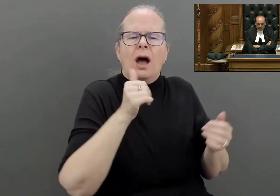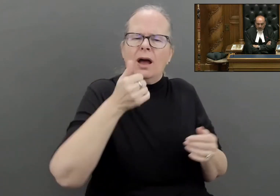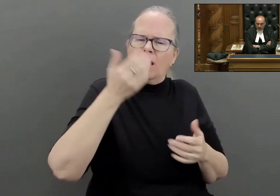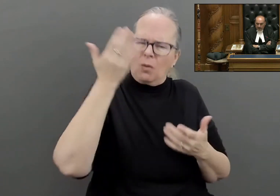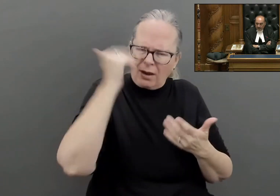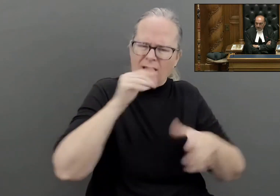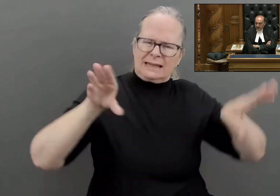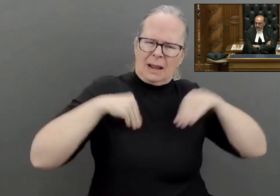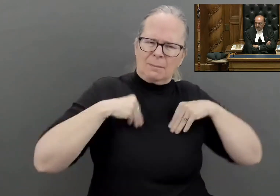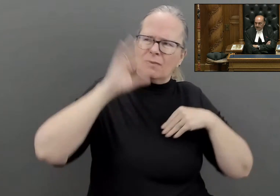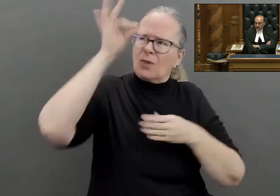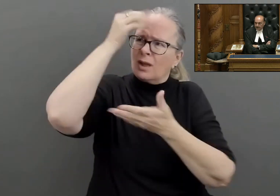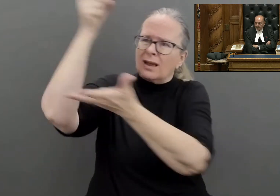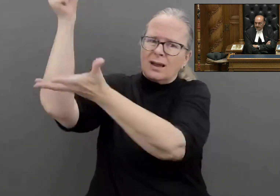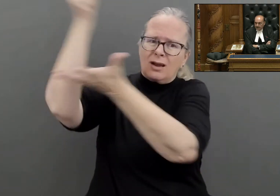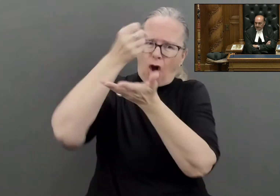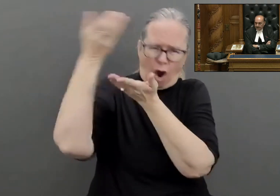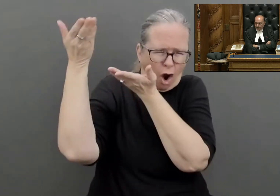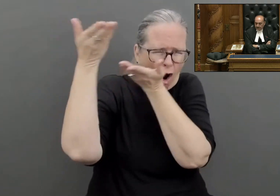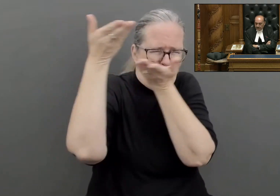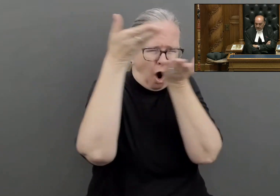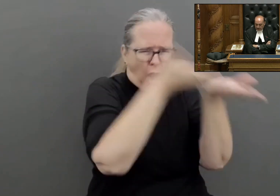Minister of Transportation.